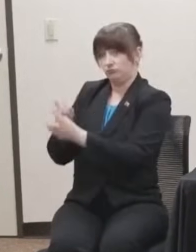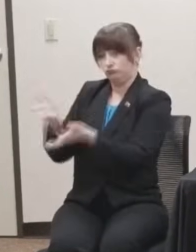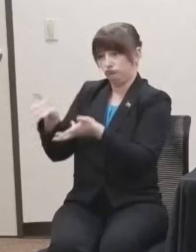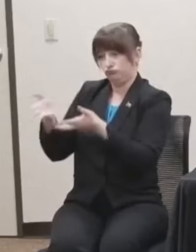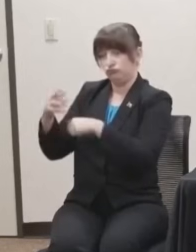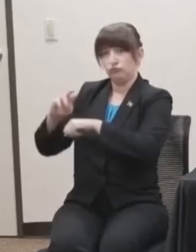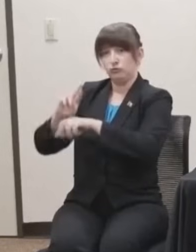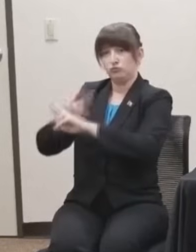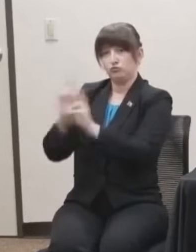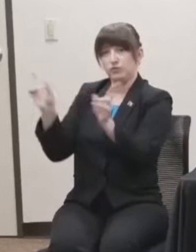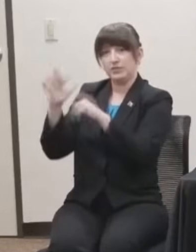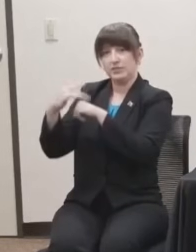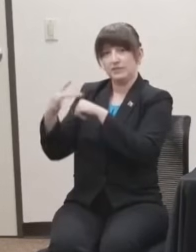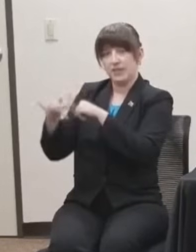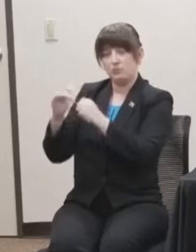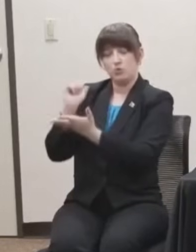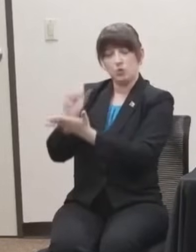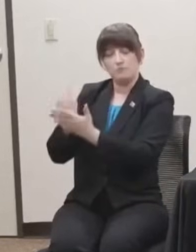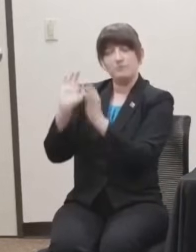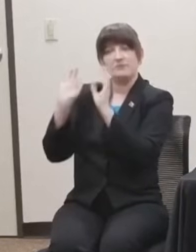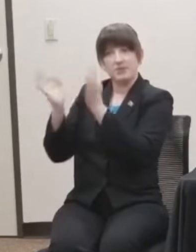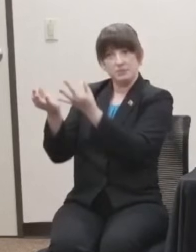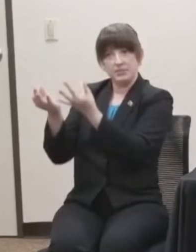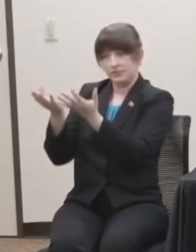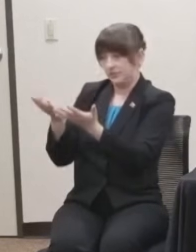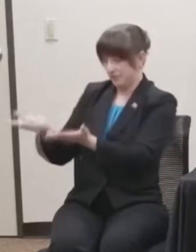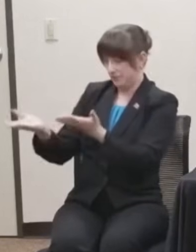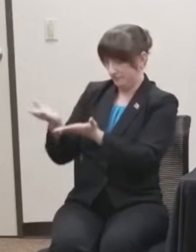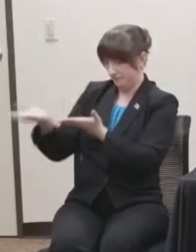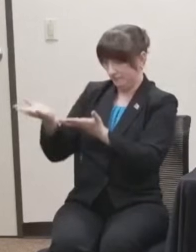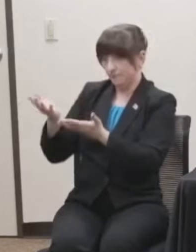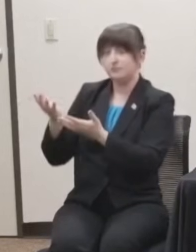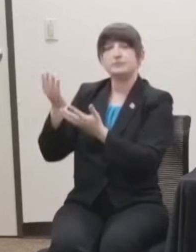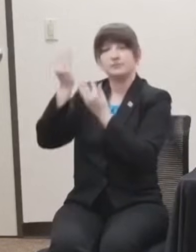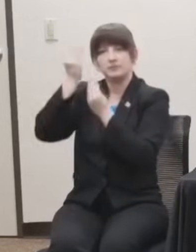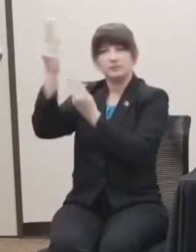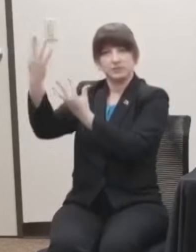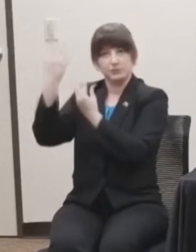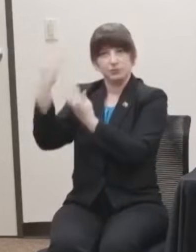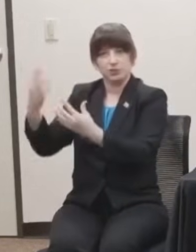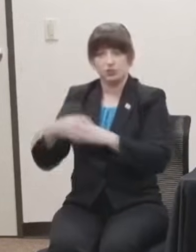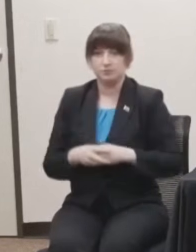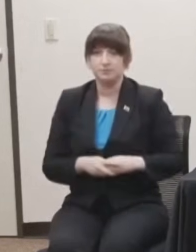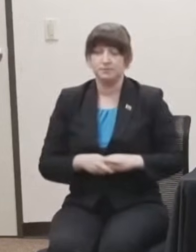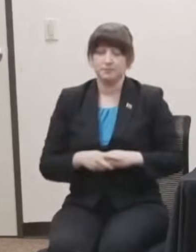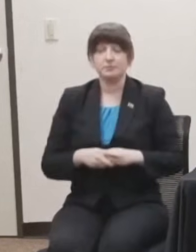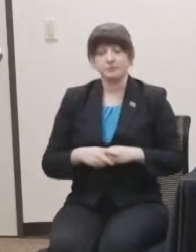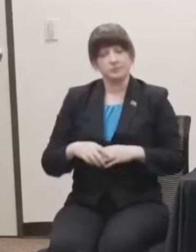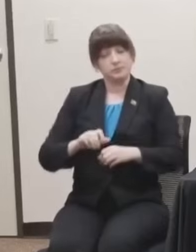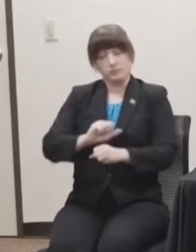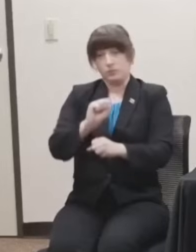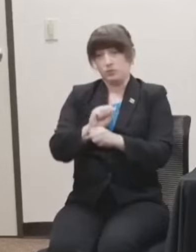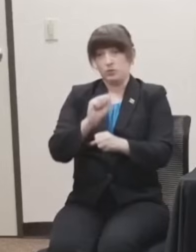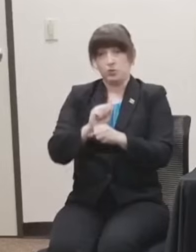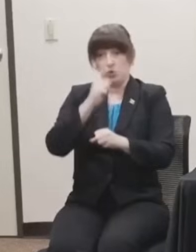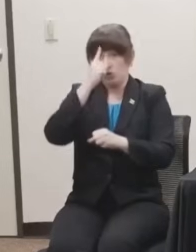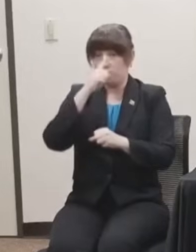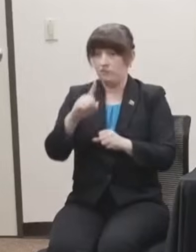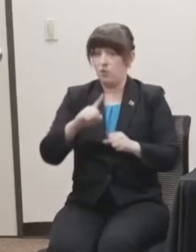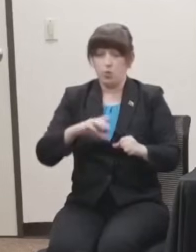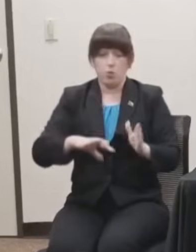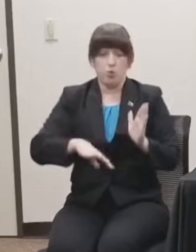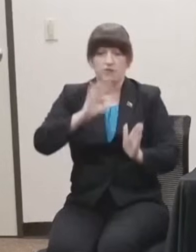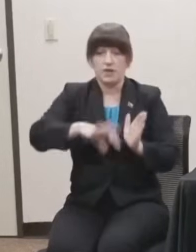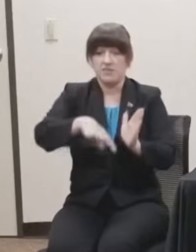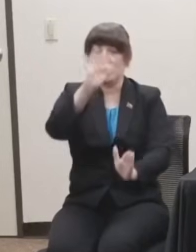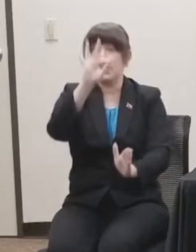any needs that they have and get them any information they have. This is tough work, recovering them. So we